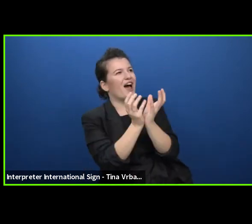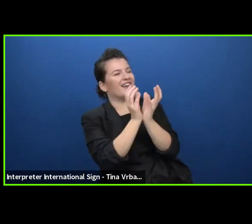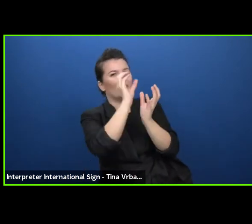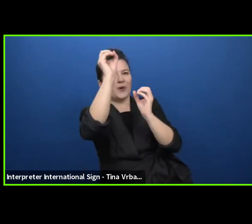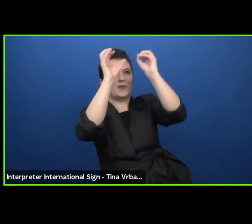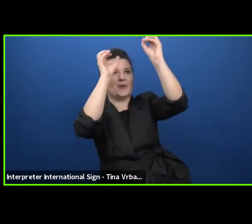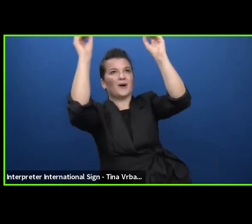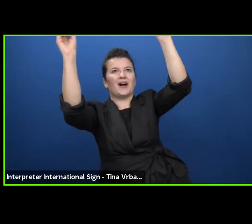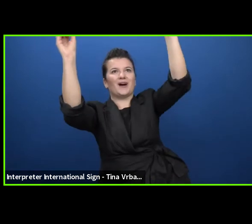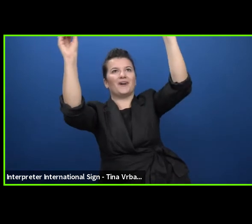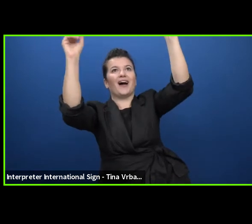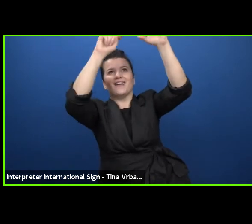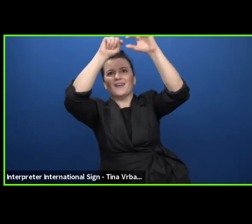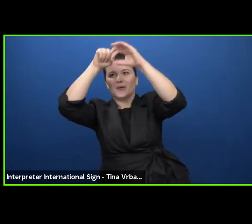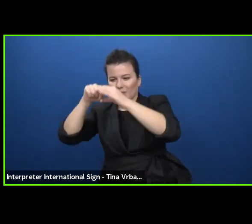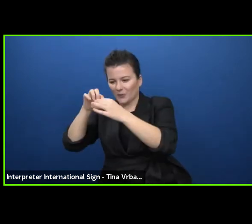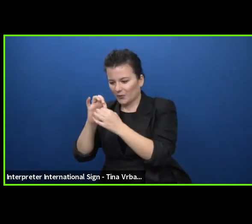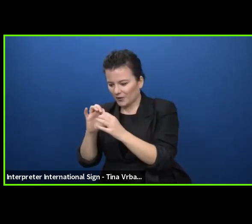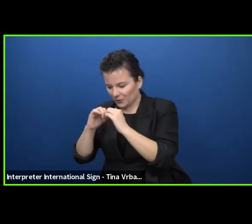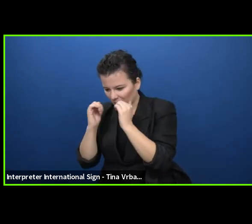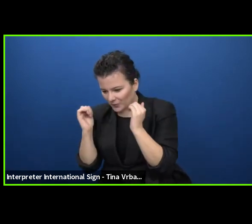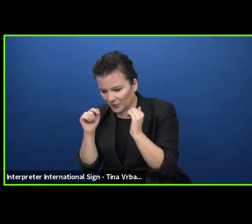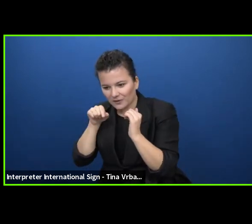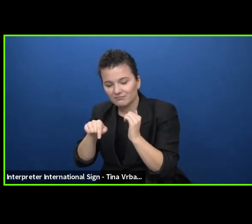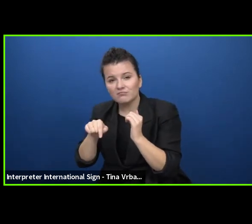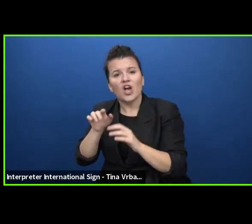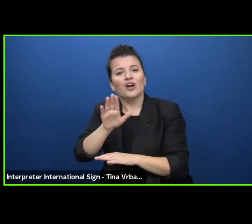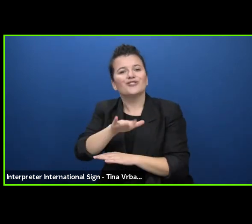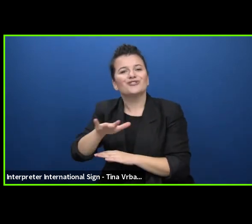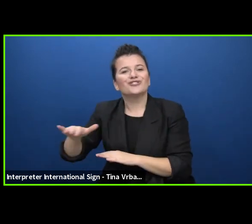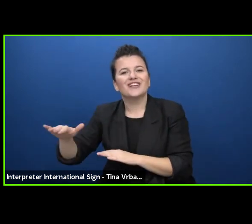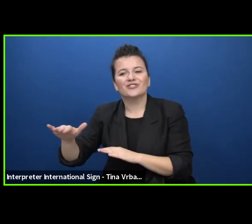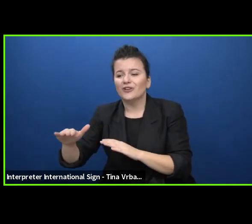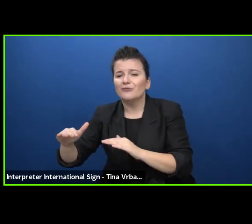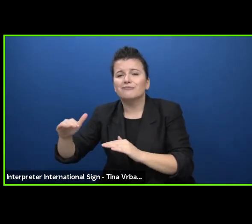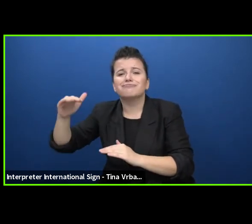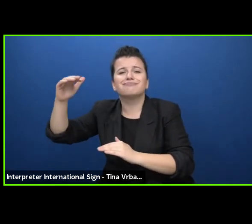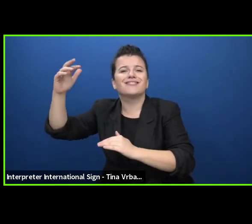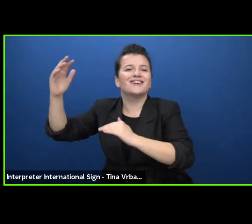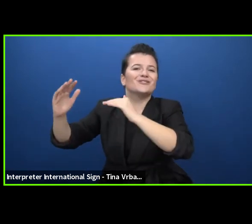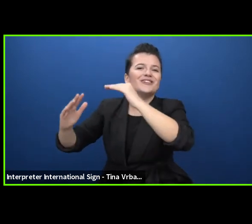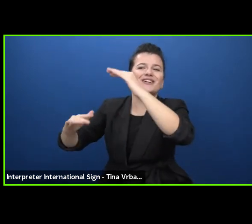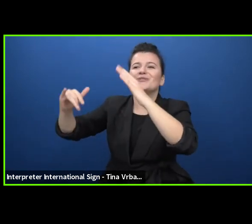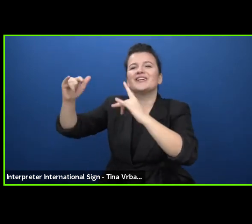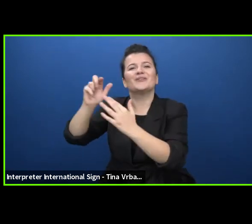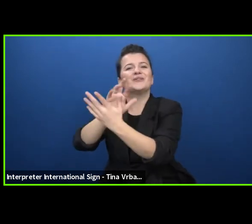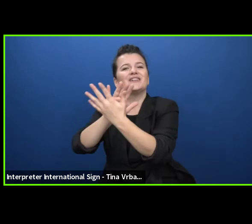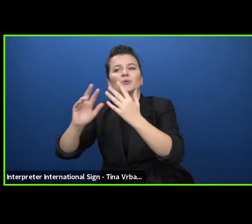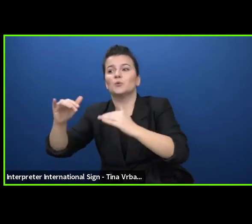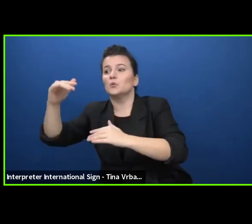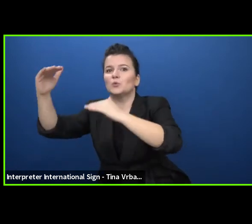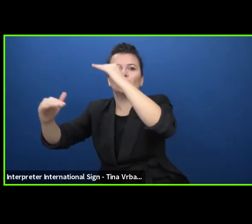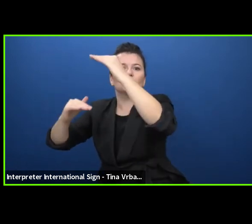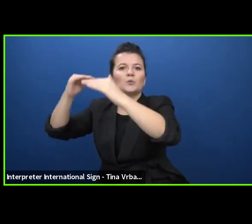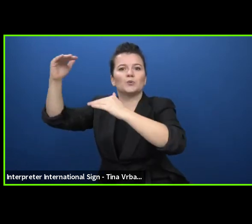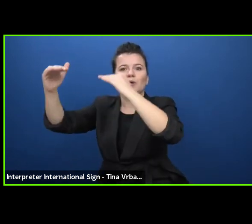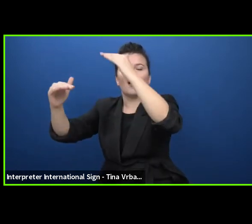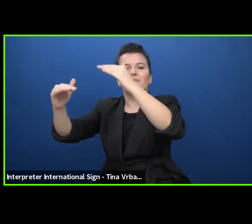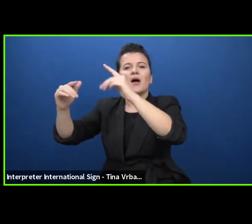yet persistent growth of children. An absent presence of a distant, loved one.